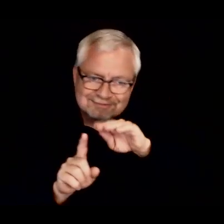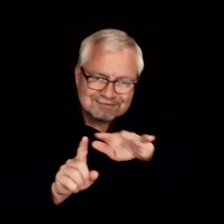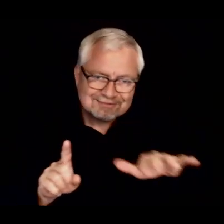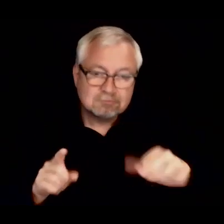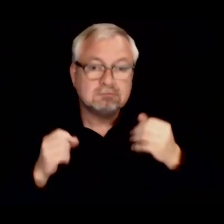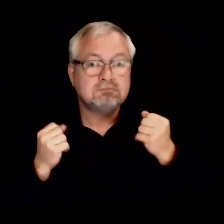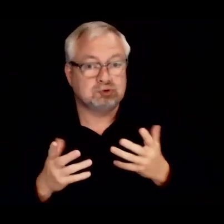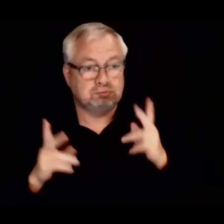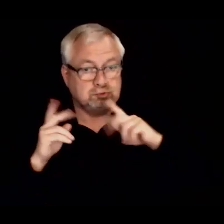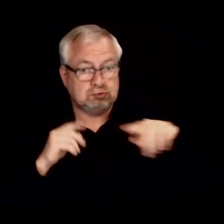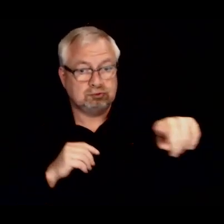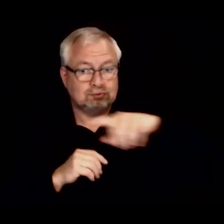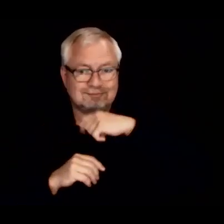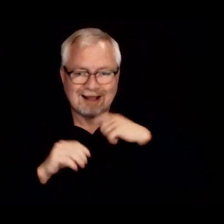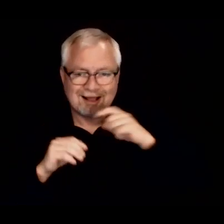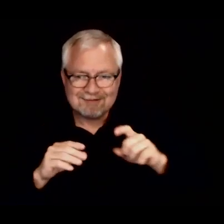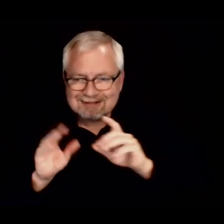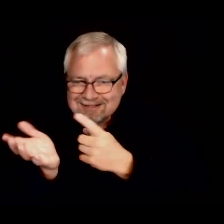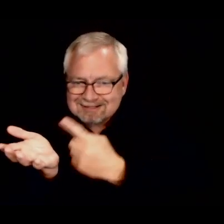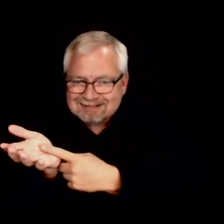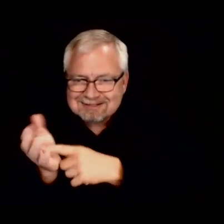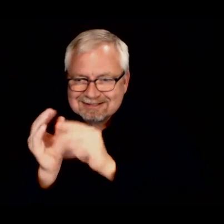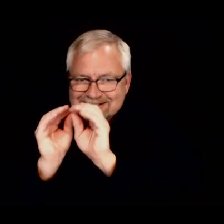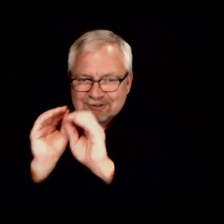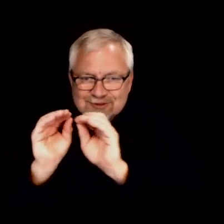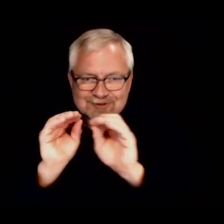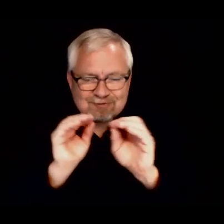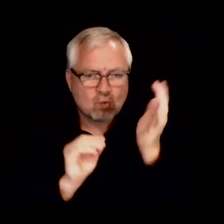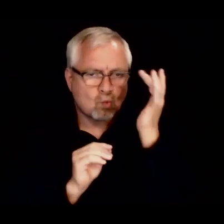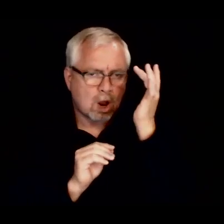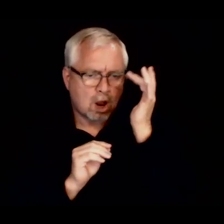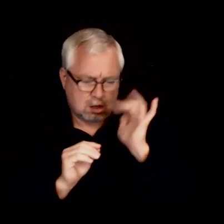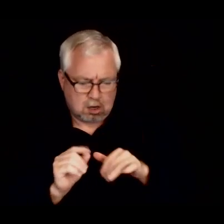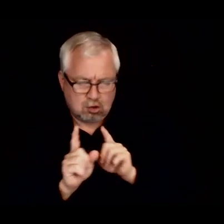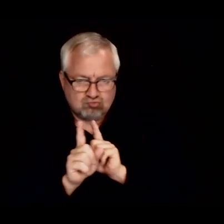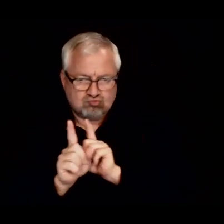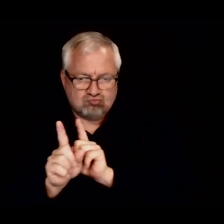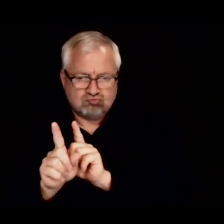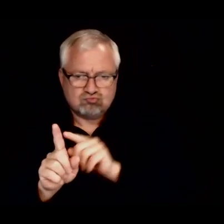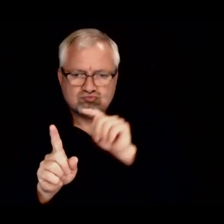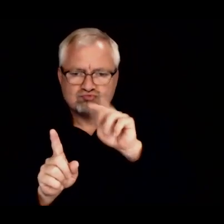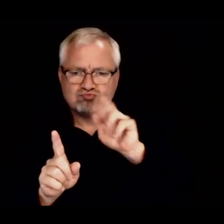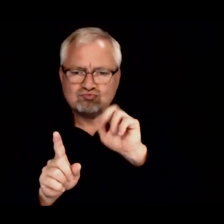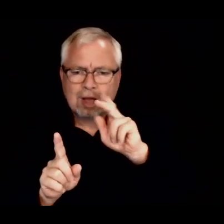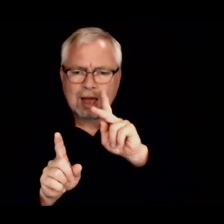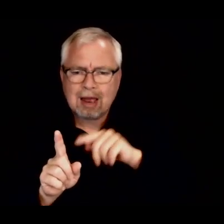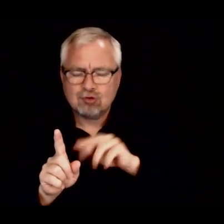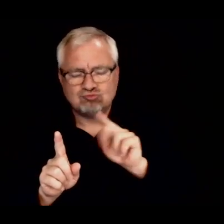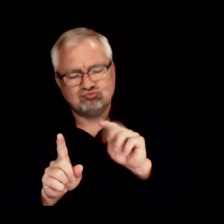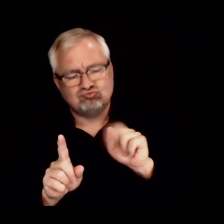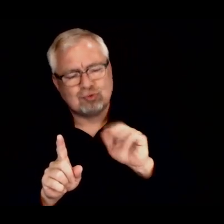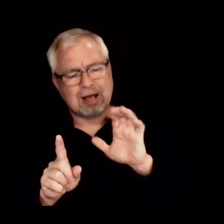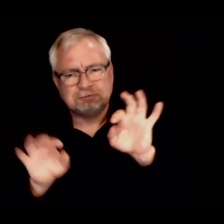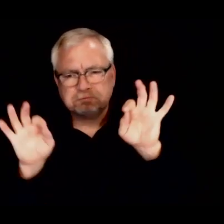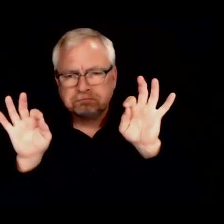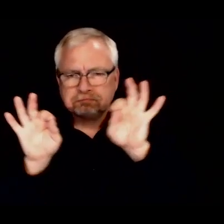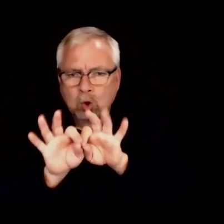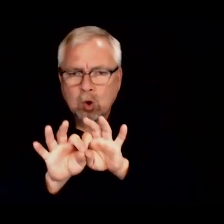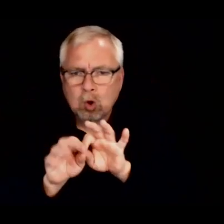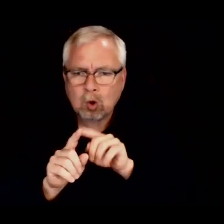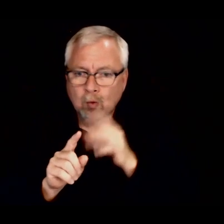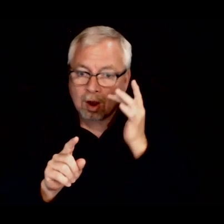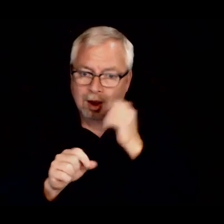about why this is so important to help protect not only individuals themselves,